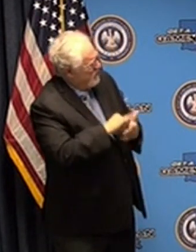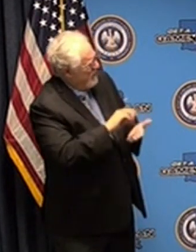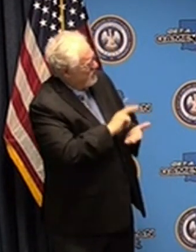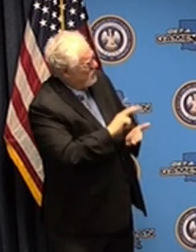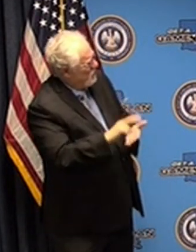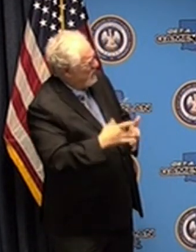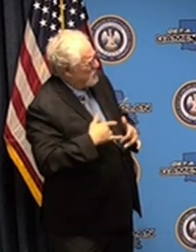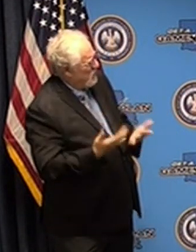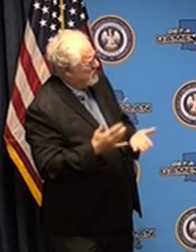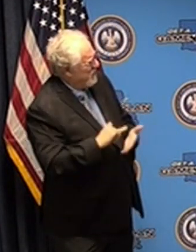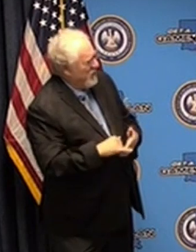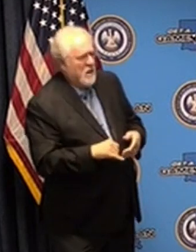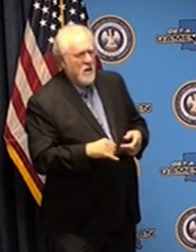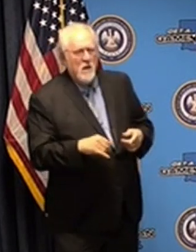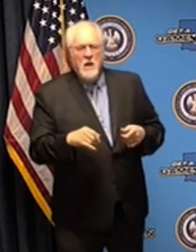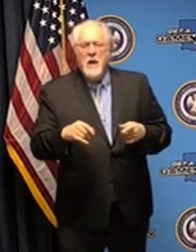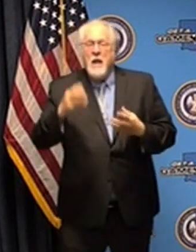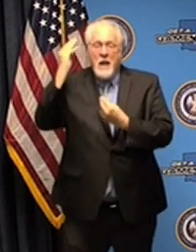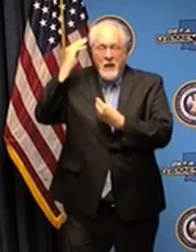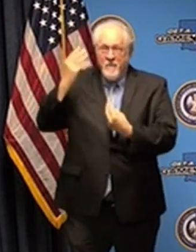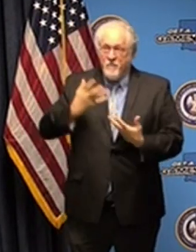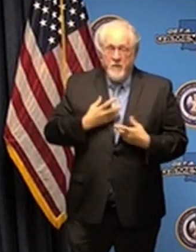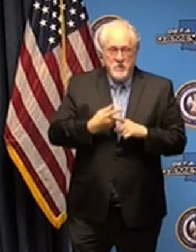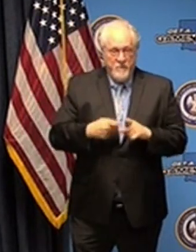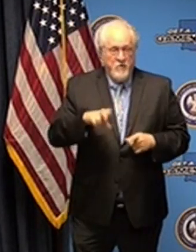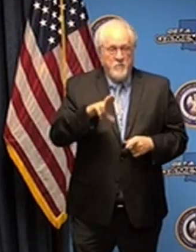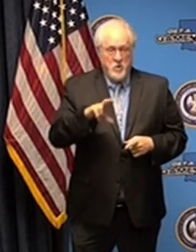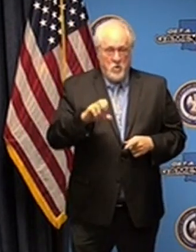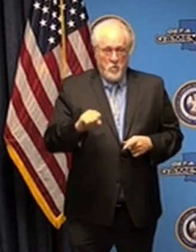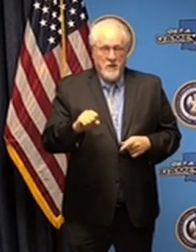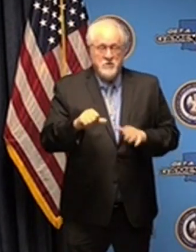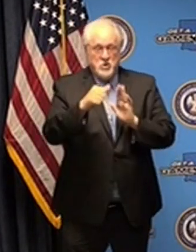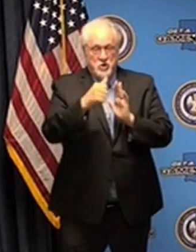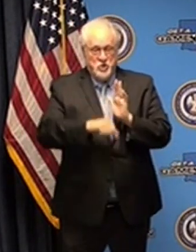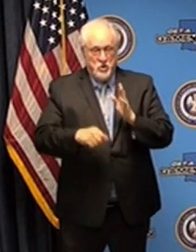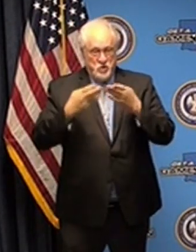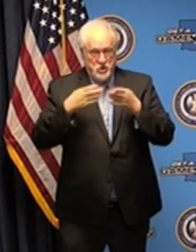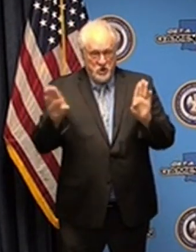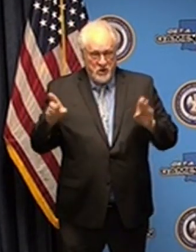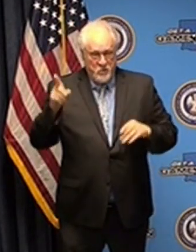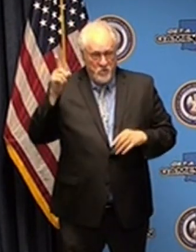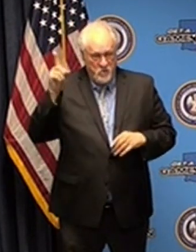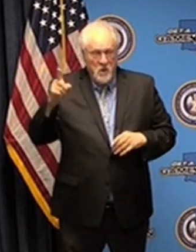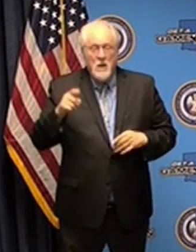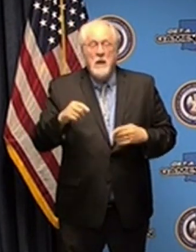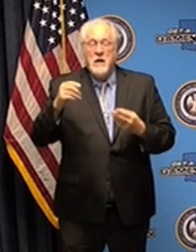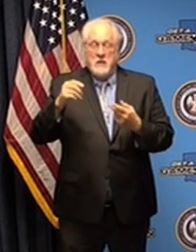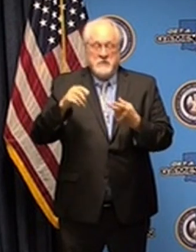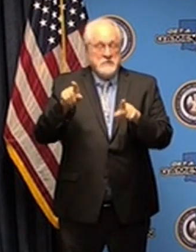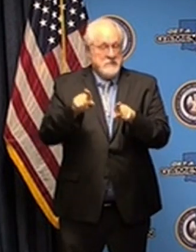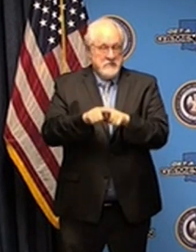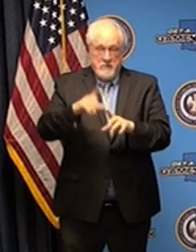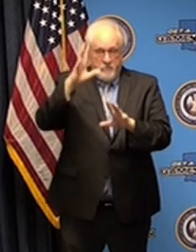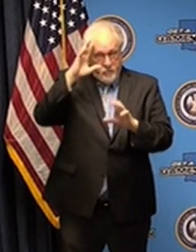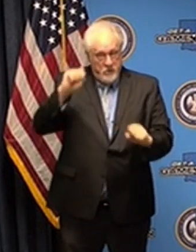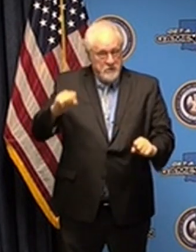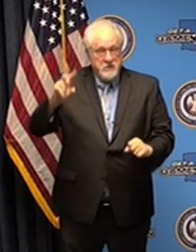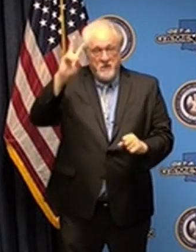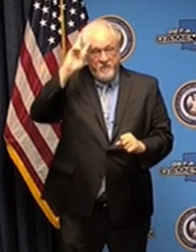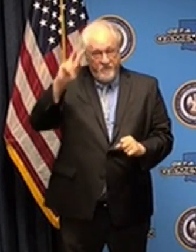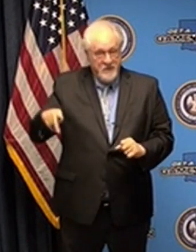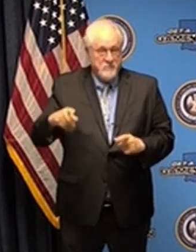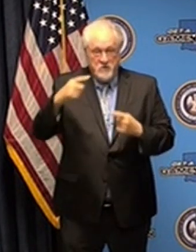have 2 weeks. Well, first of all, it's the information that we're getting from the U.S. Surgeon General, It is consistent with the information the president and the vice